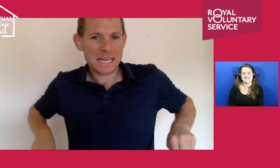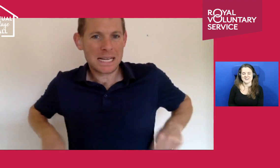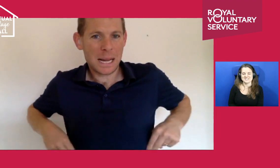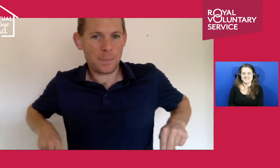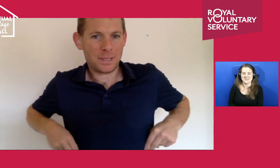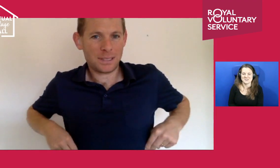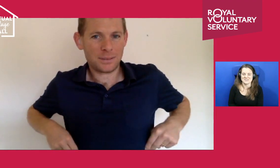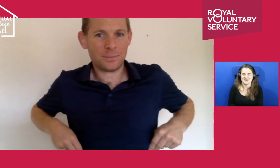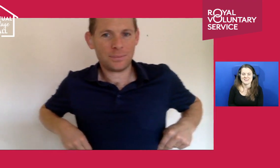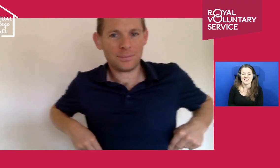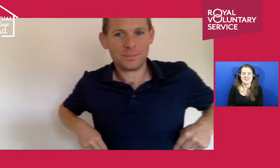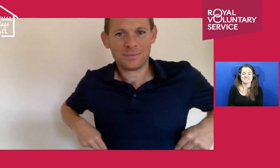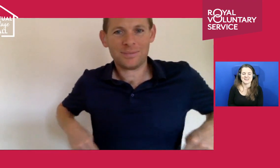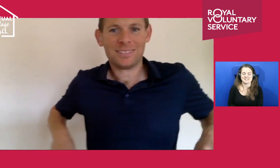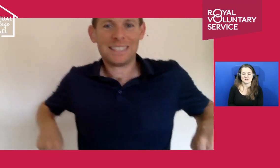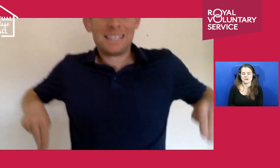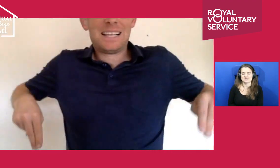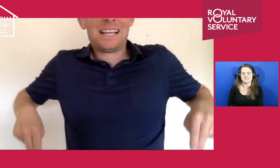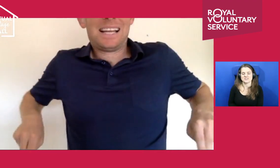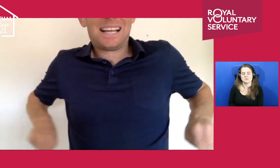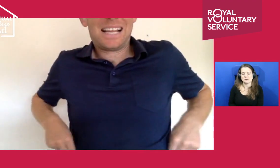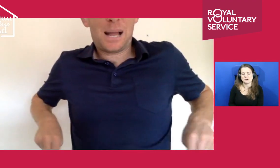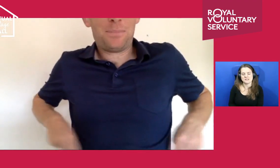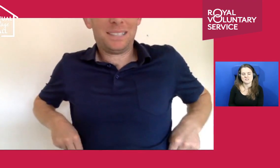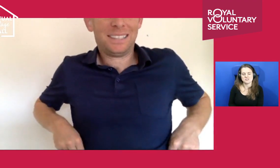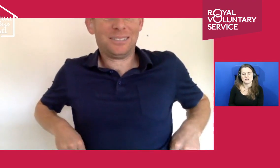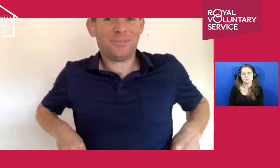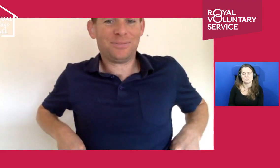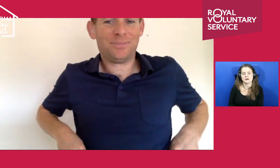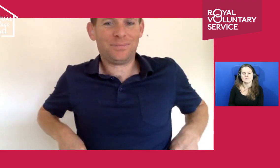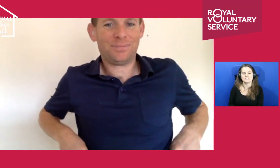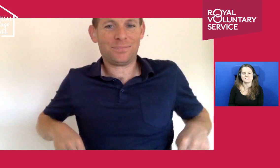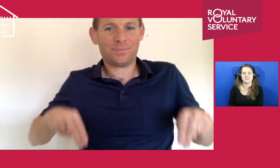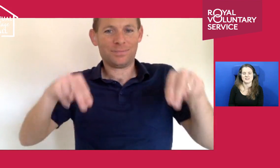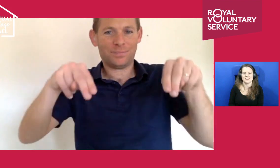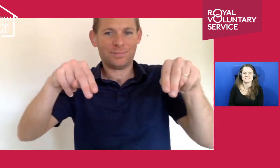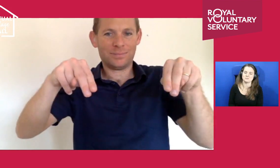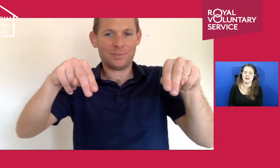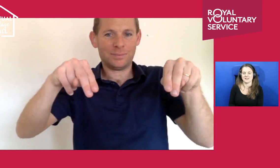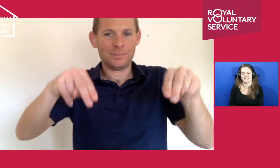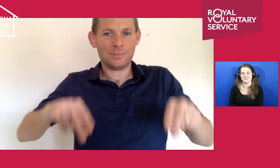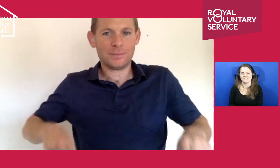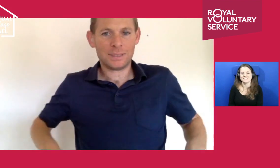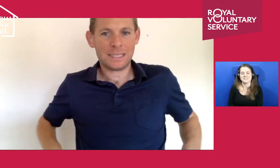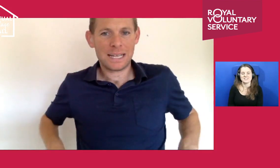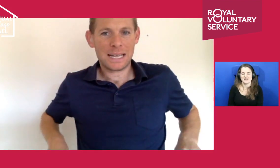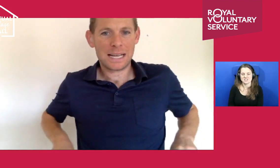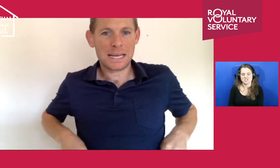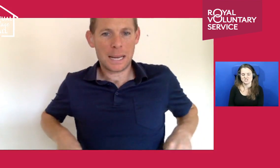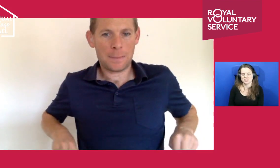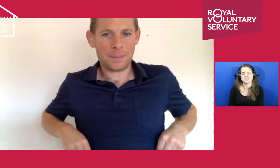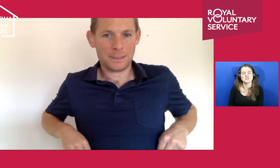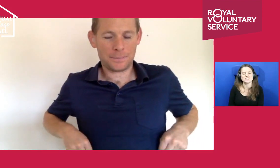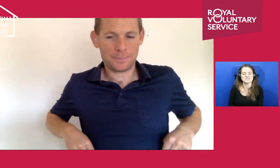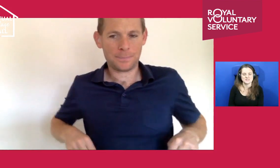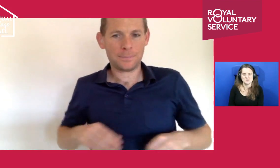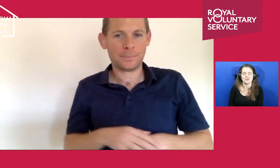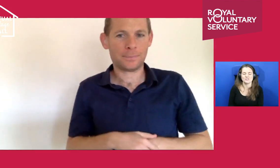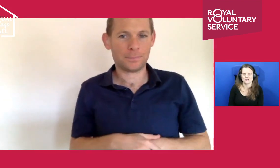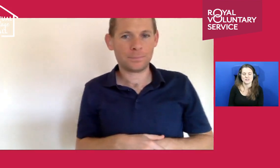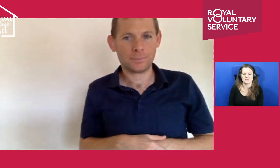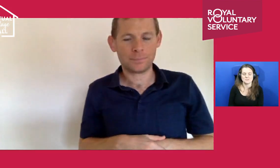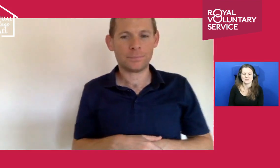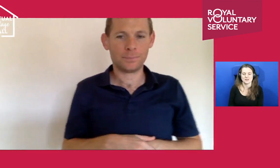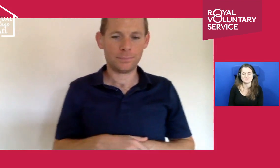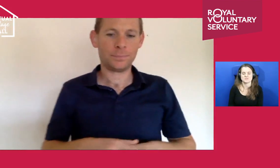Now, it's hard to show you exactly where it is. Now, remember, it is on your hips, but I'm going to sign it a little bit higher than I should, just so that you can see me